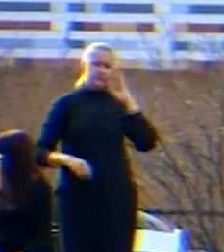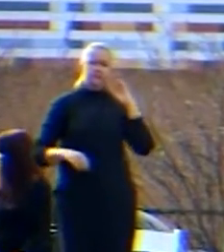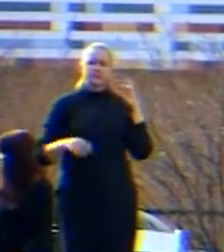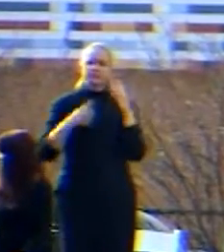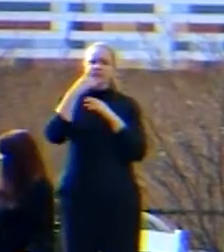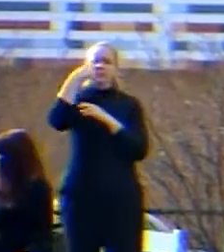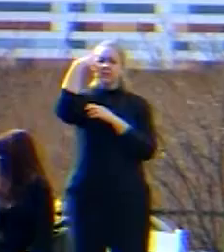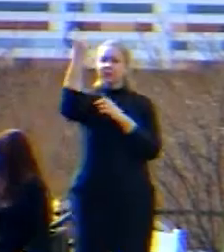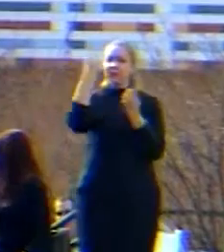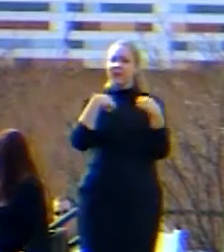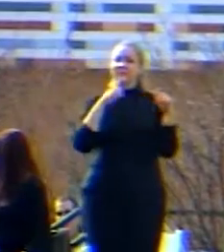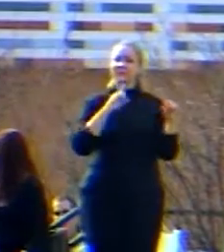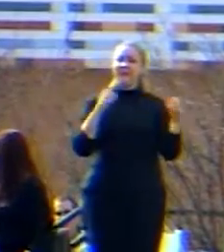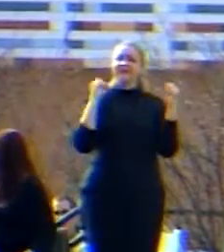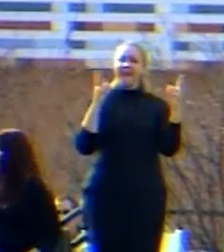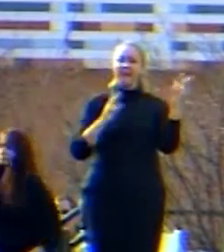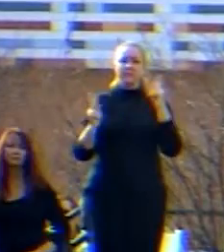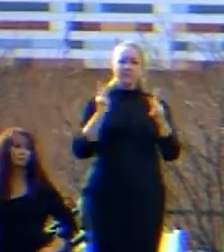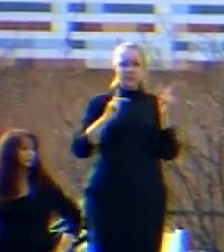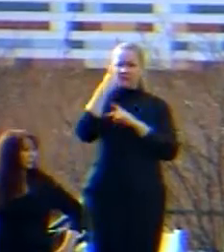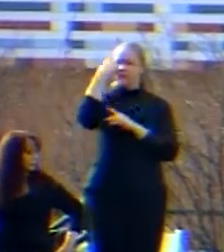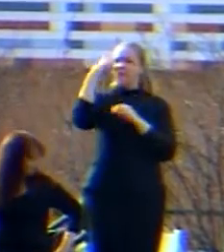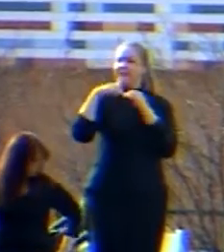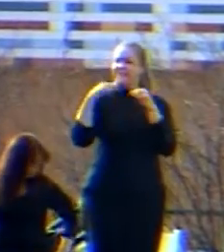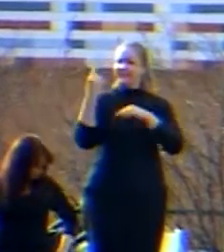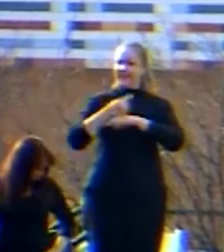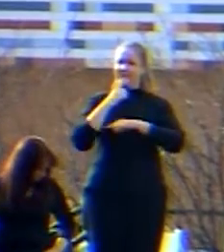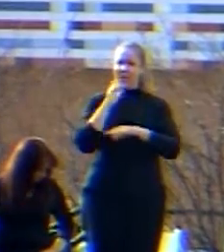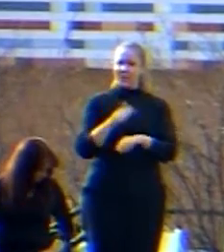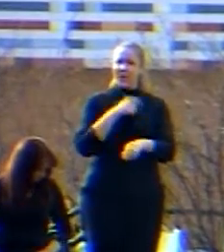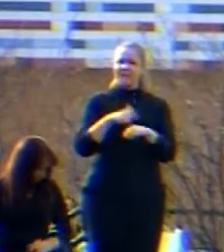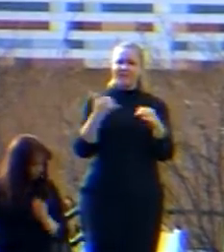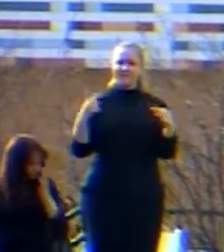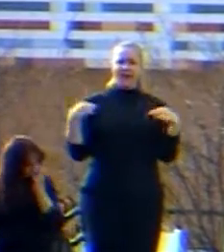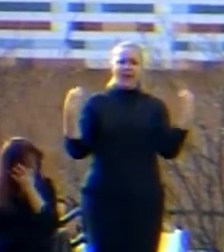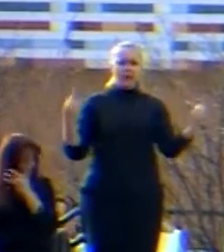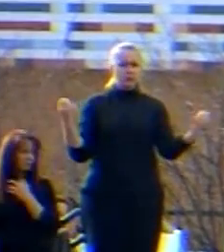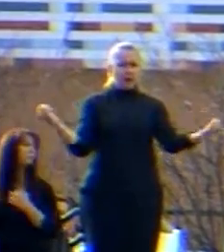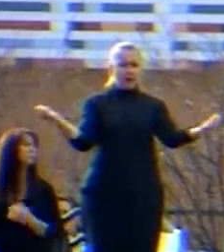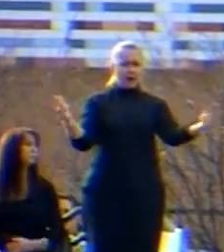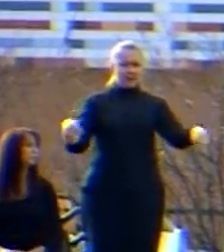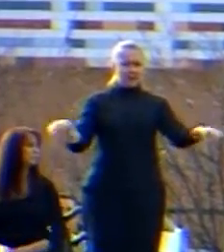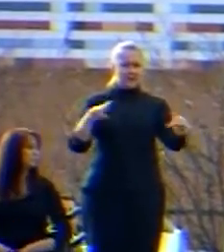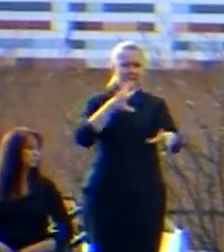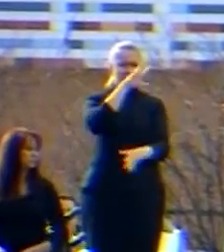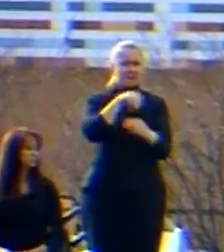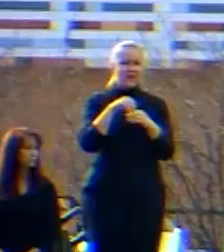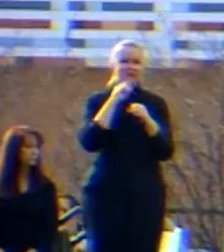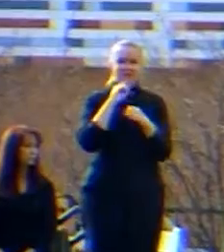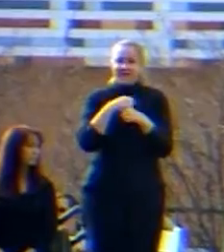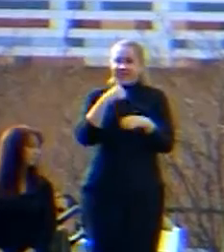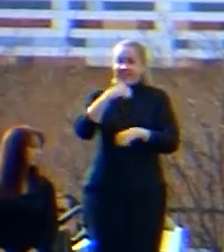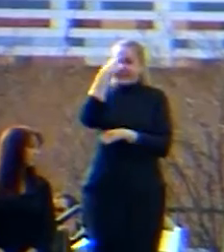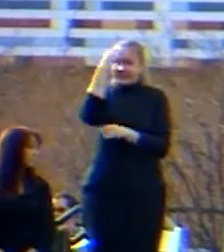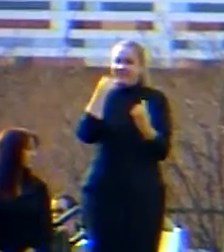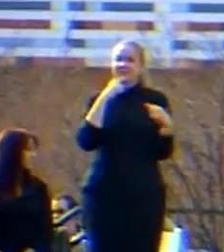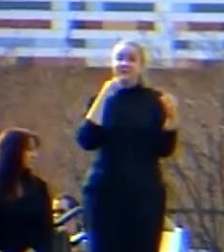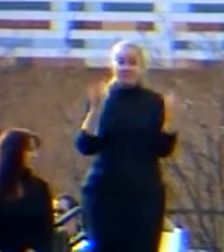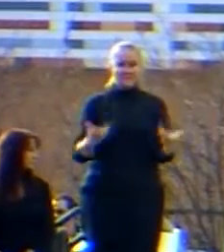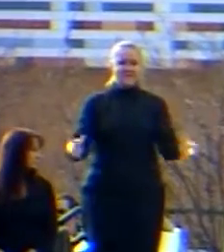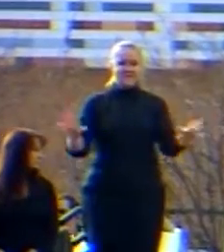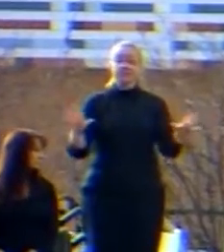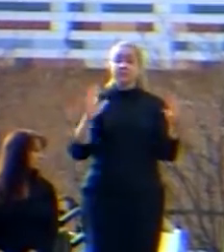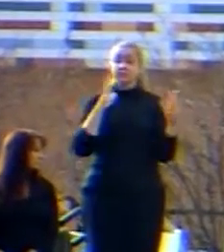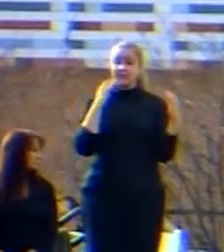What is the dream come true? Lots of folks have dreamt about this day for a very long time. Every single one of you have been a part of making this dream come